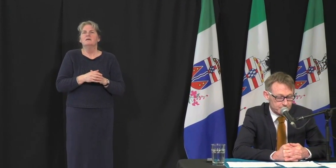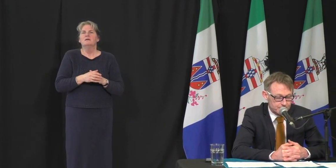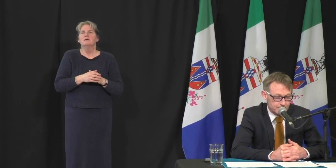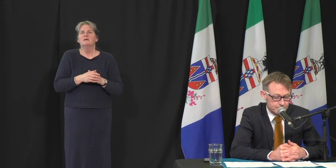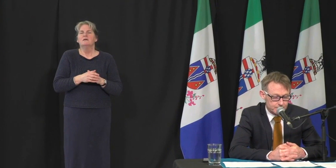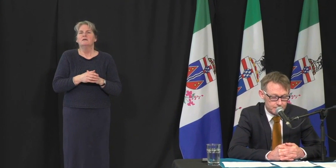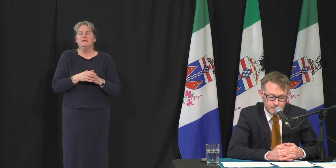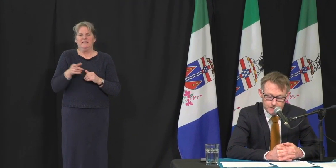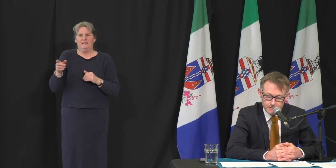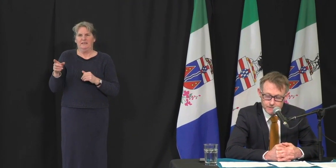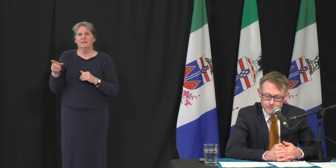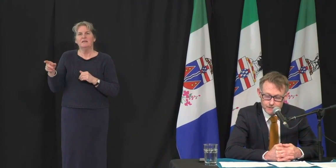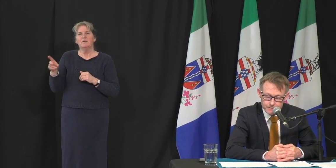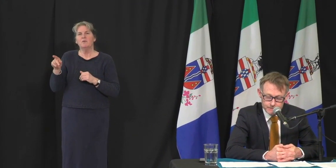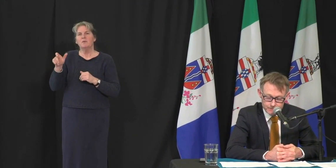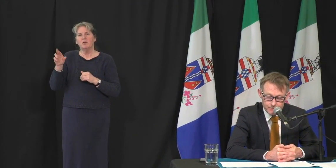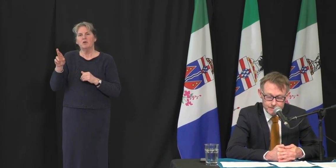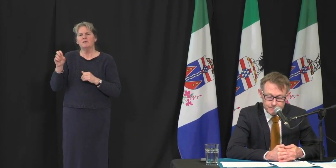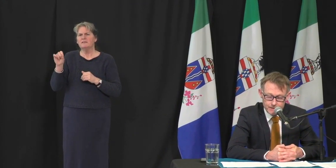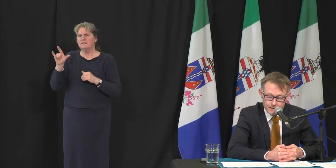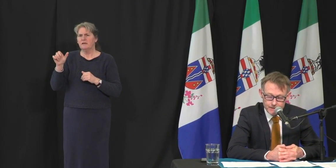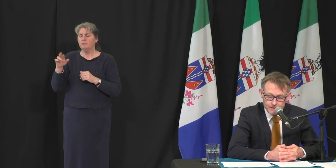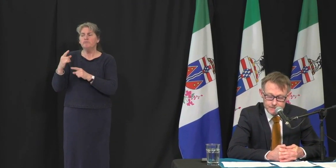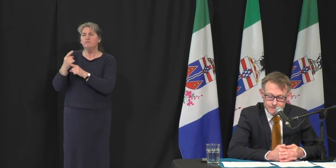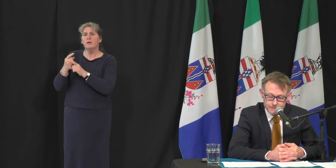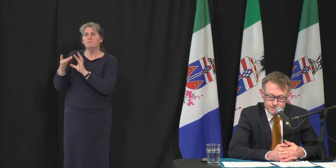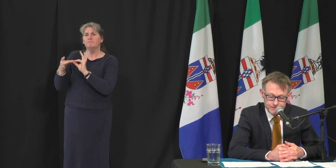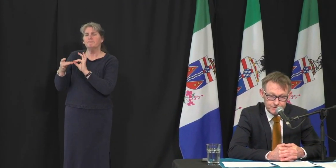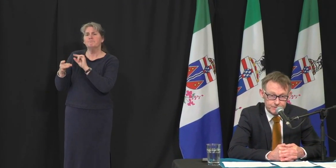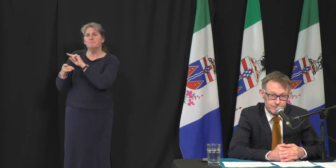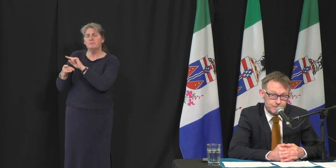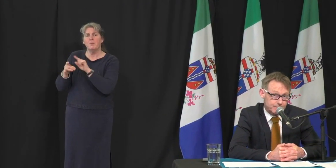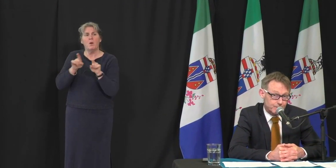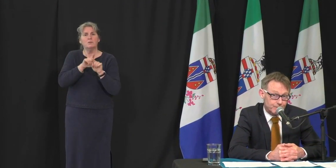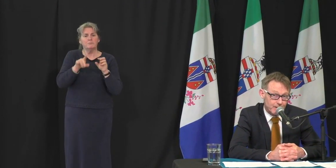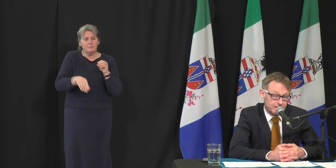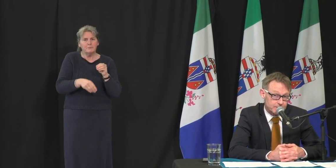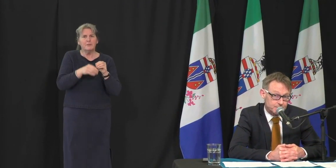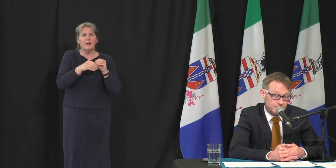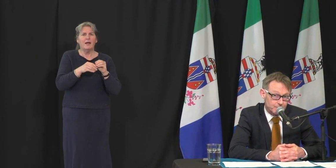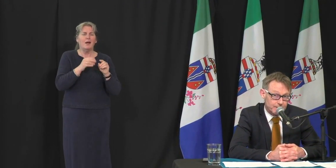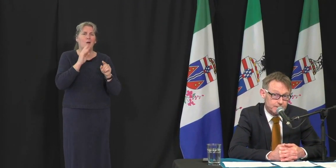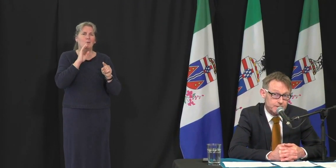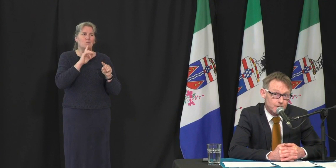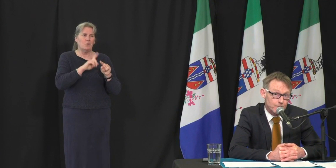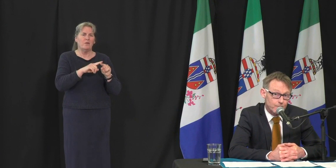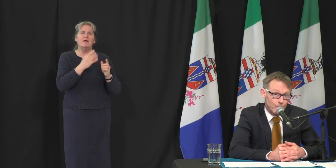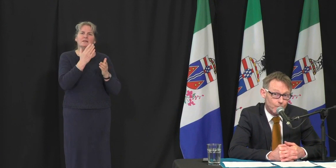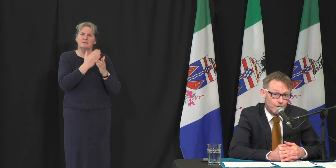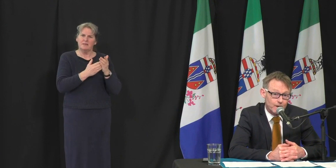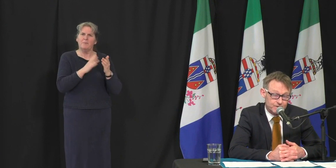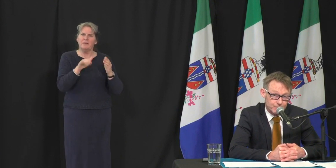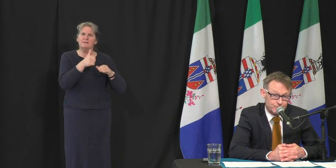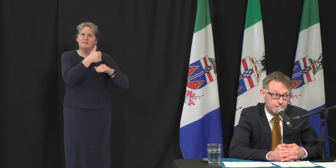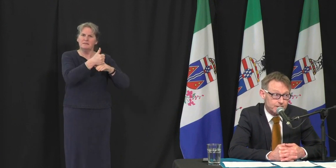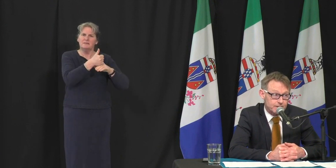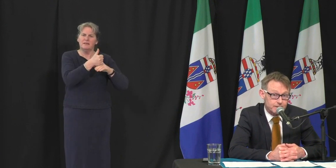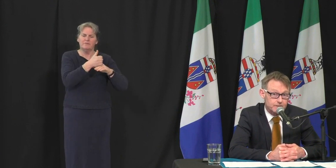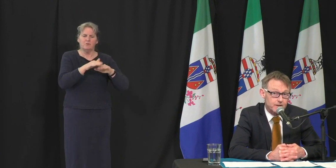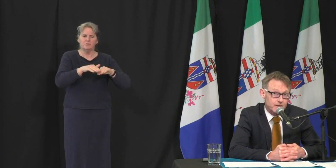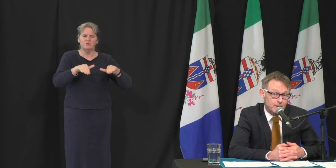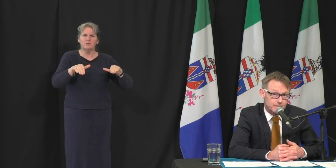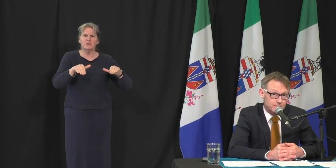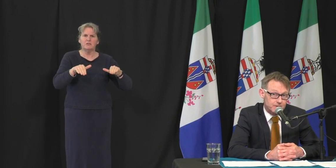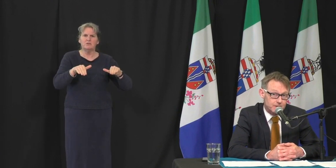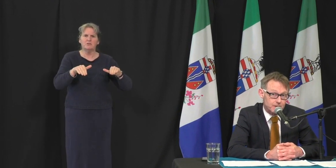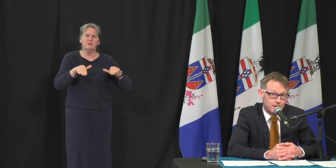what Premier Silva says is correct, and in addition, there are still the mechanisms in place for children in